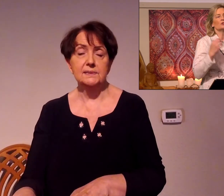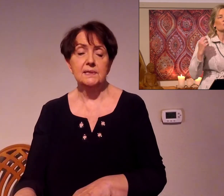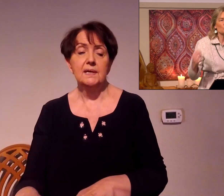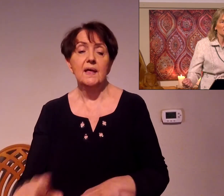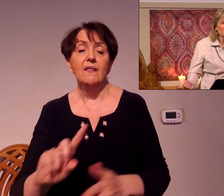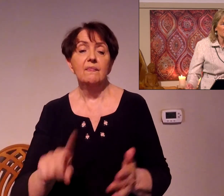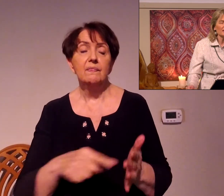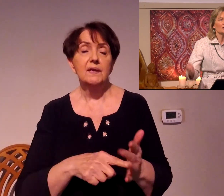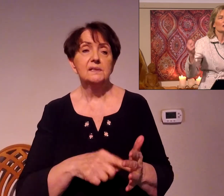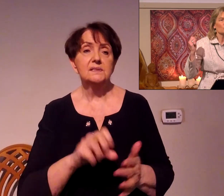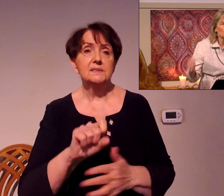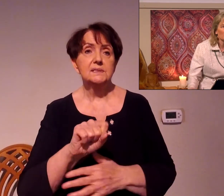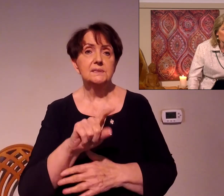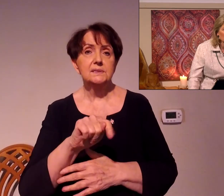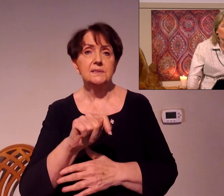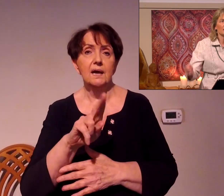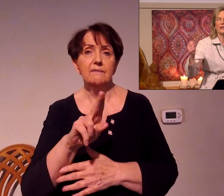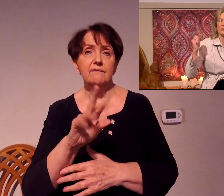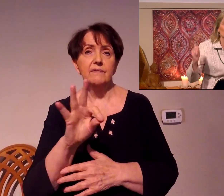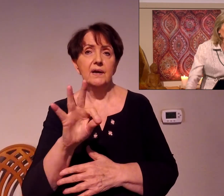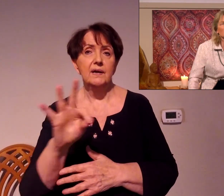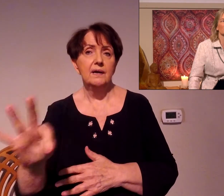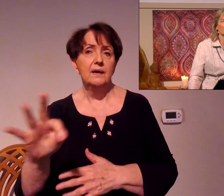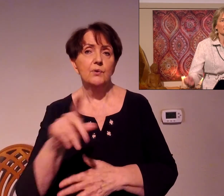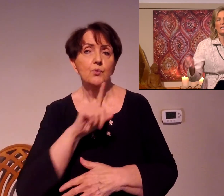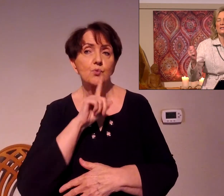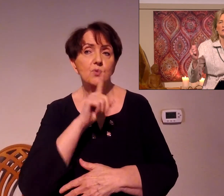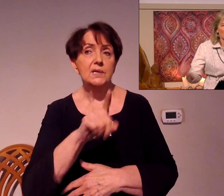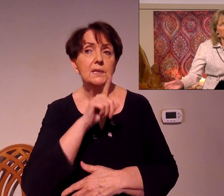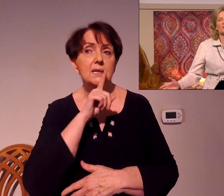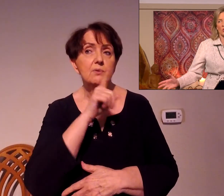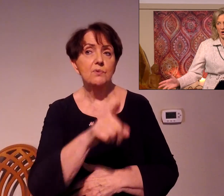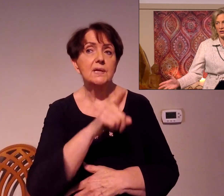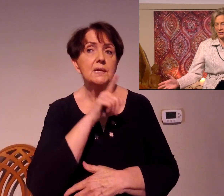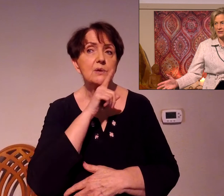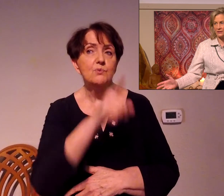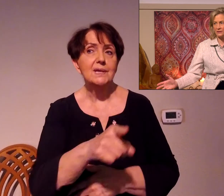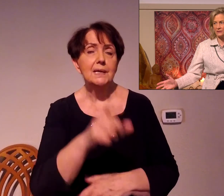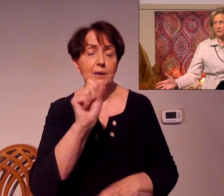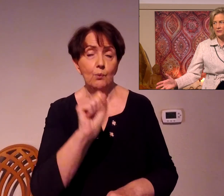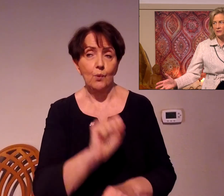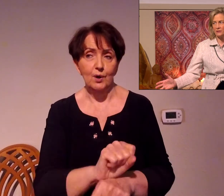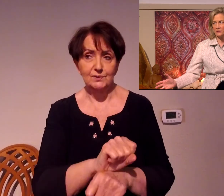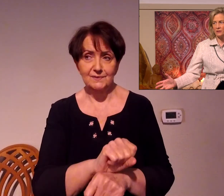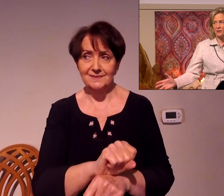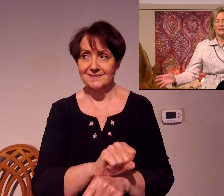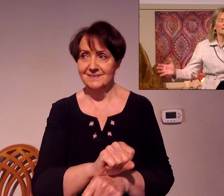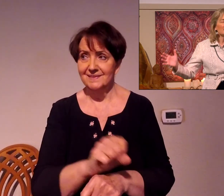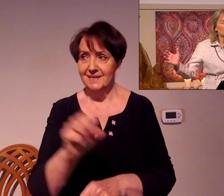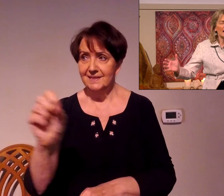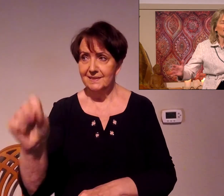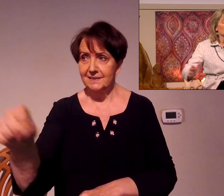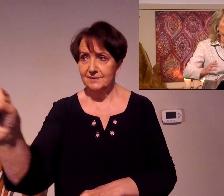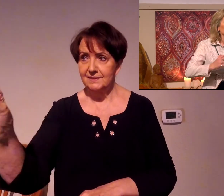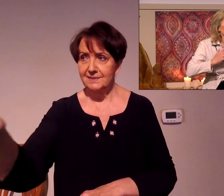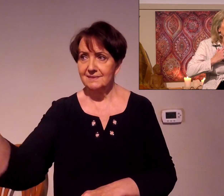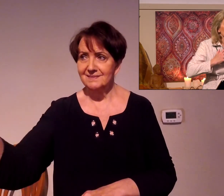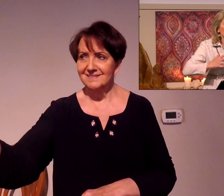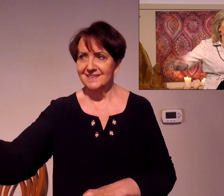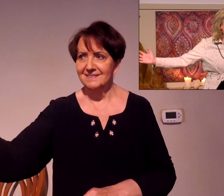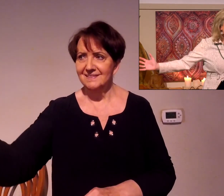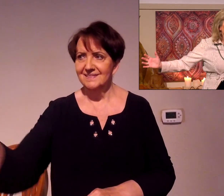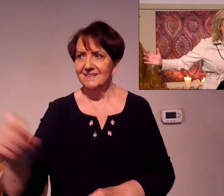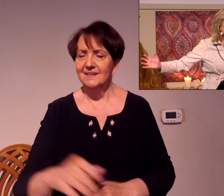stuff really, really, really does work. Believe that to